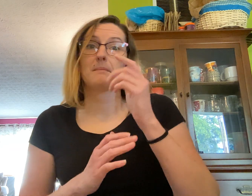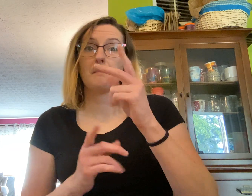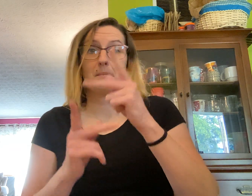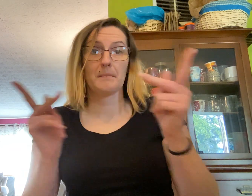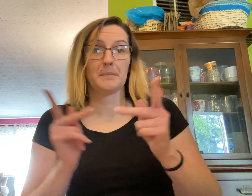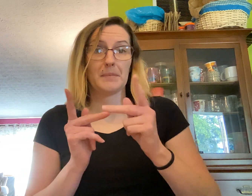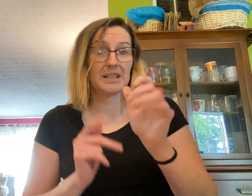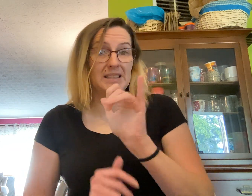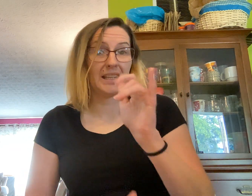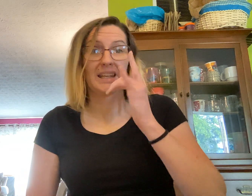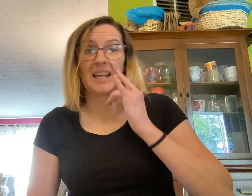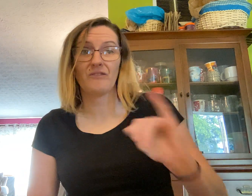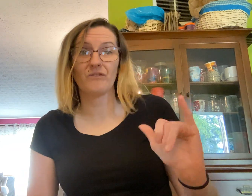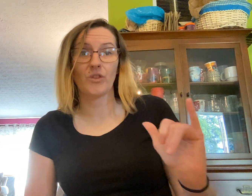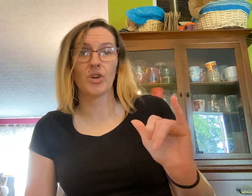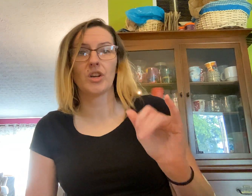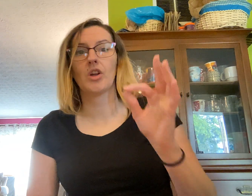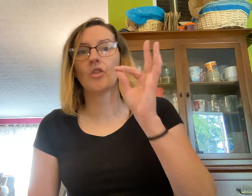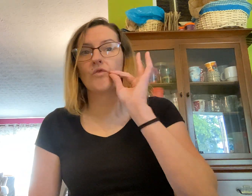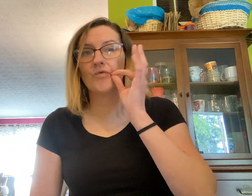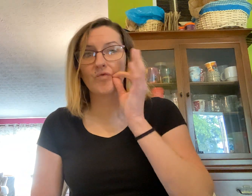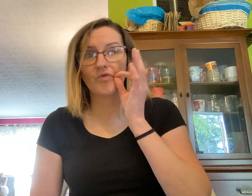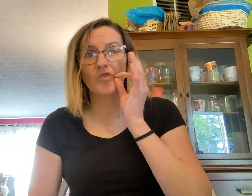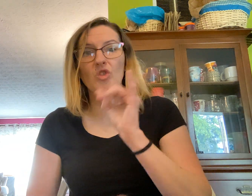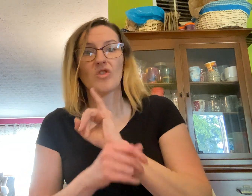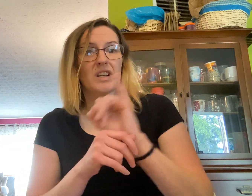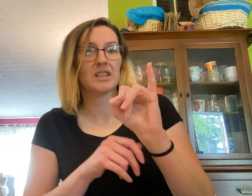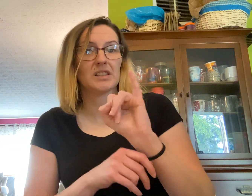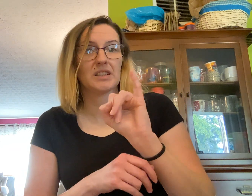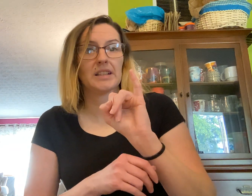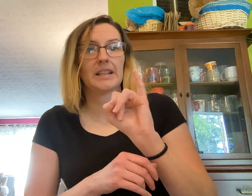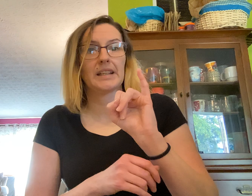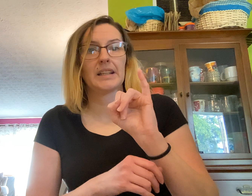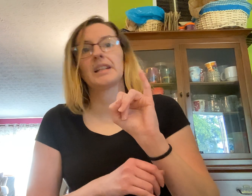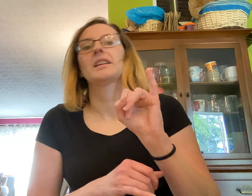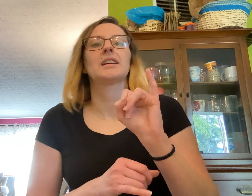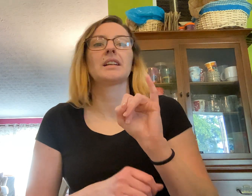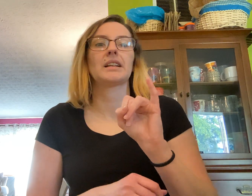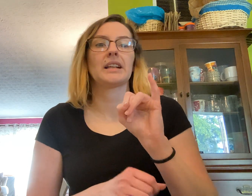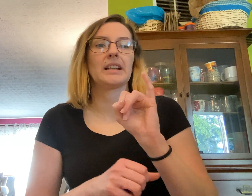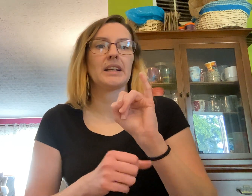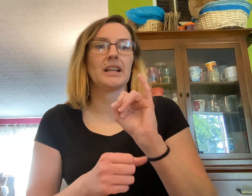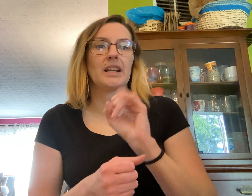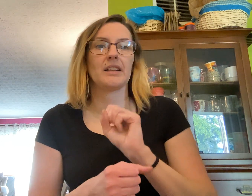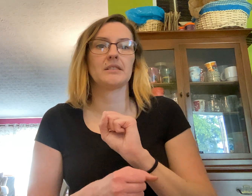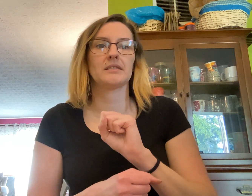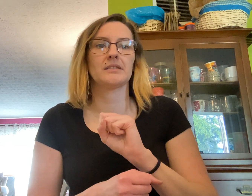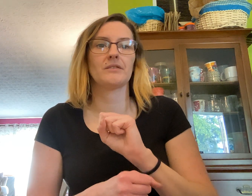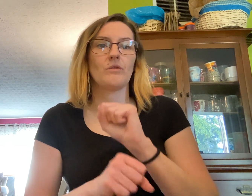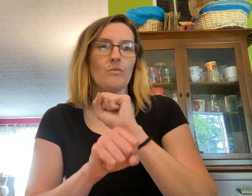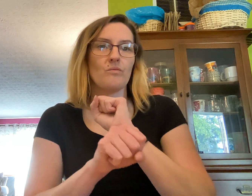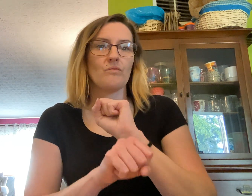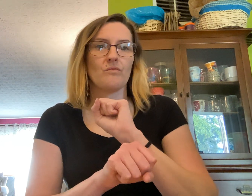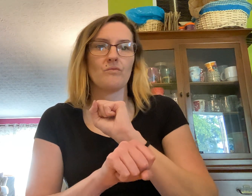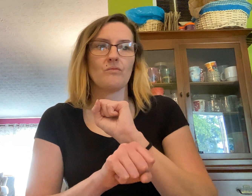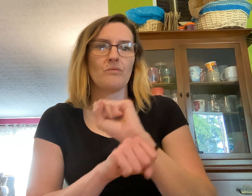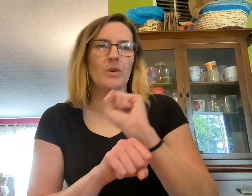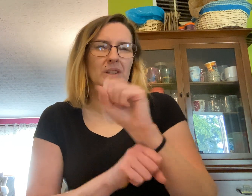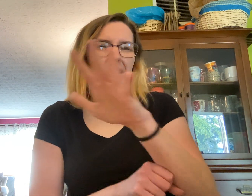it could take them a few years to get there. Thankfully, lanternflies don't live very long, and